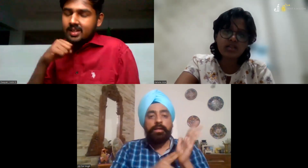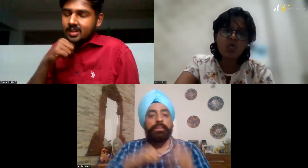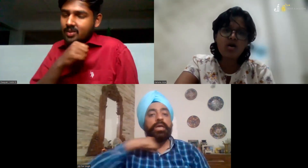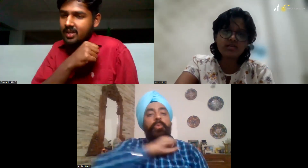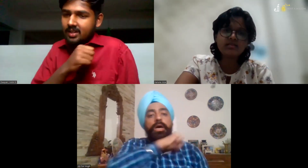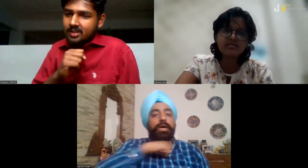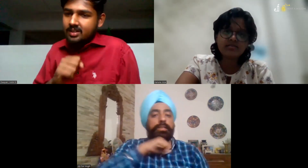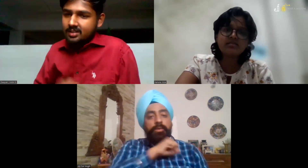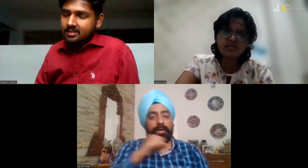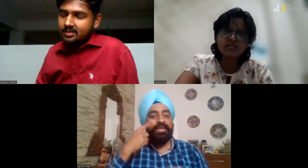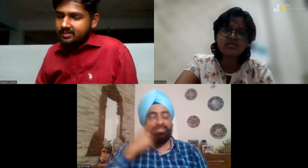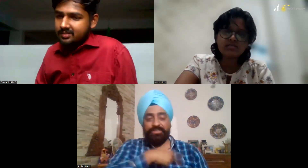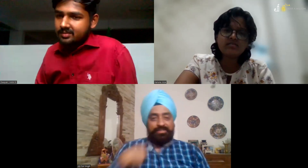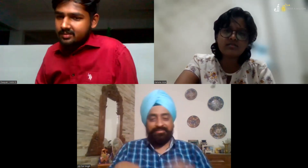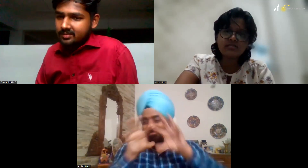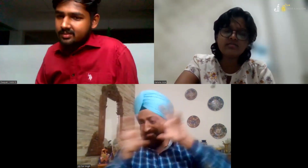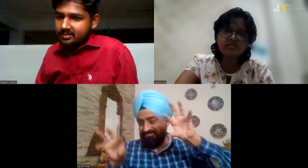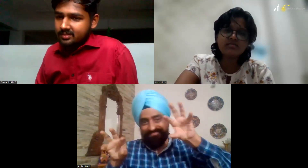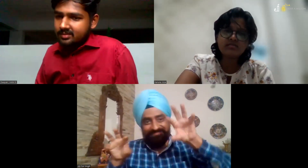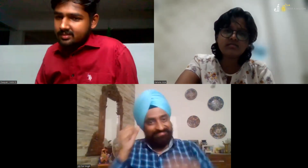I went Taiwan, you know.